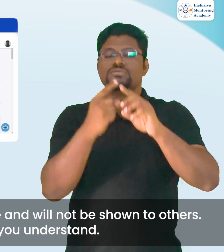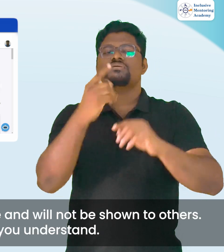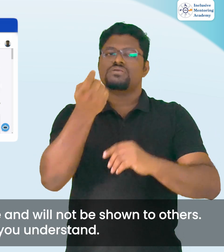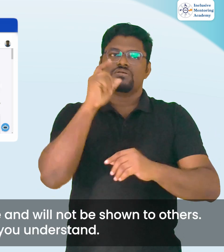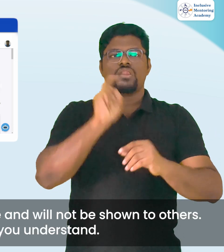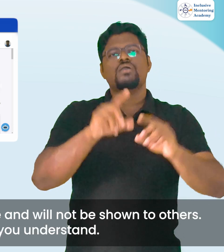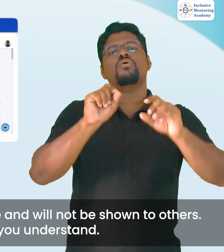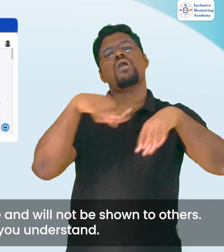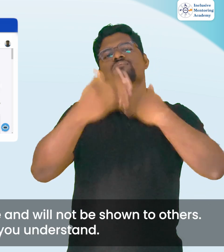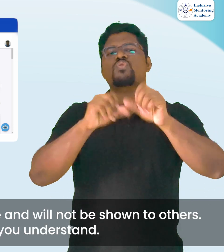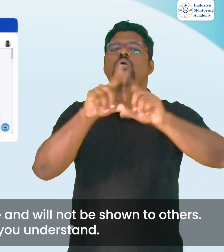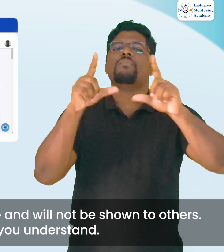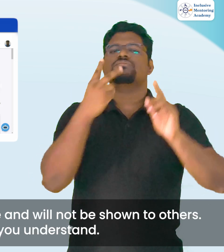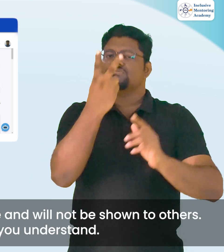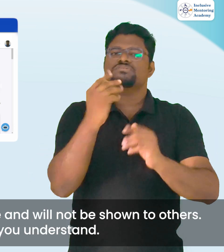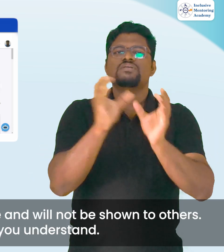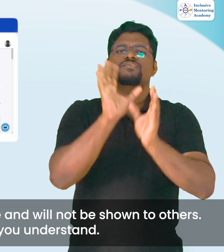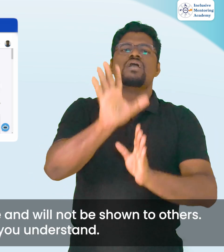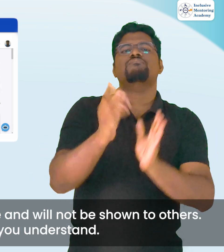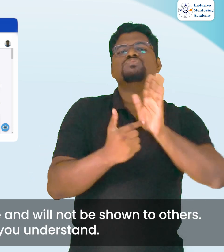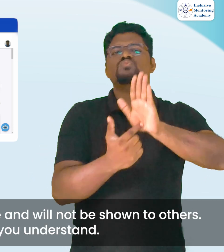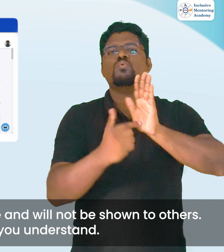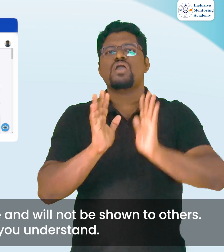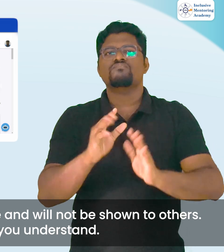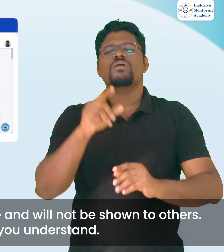The certificate will remain private and will not be shown to others.